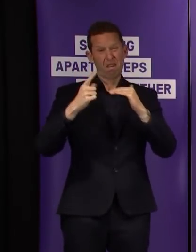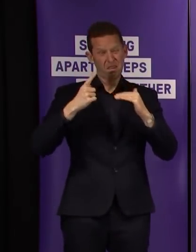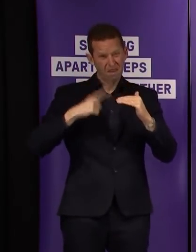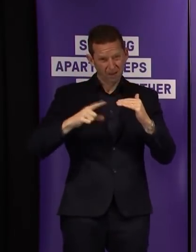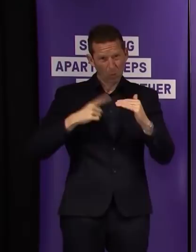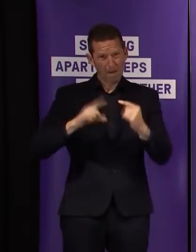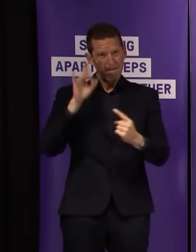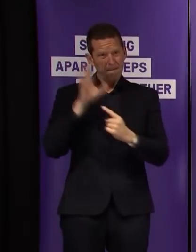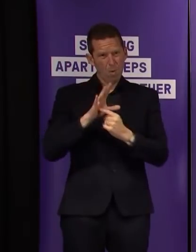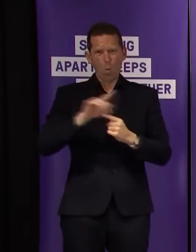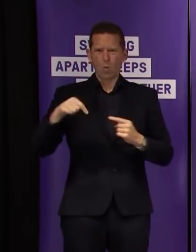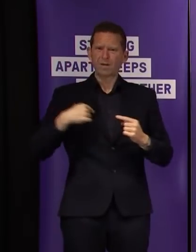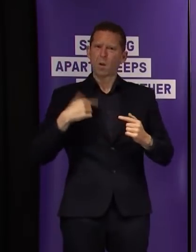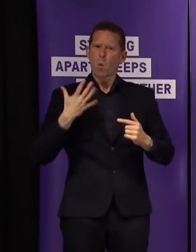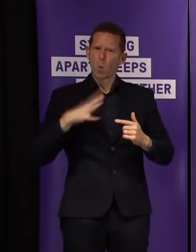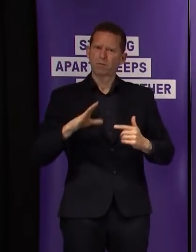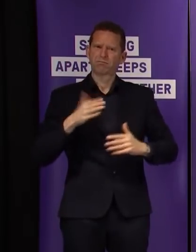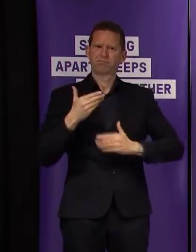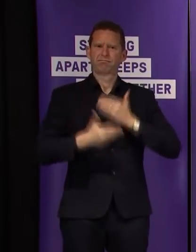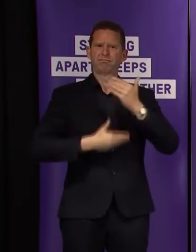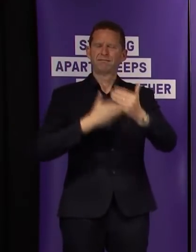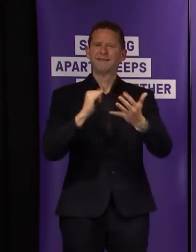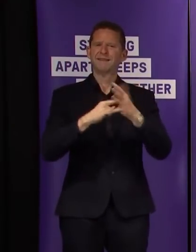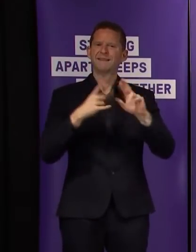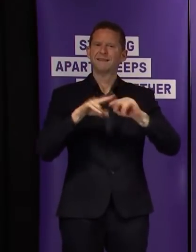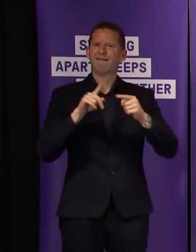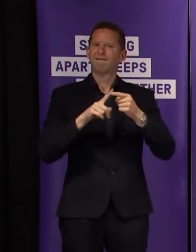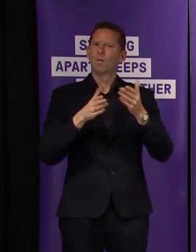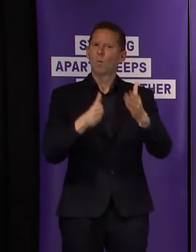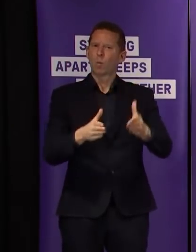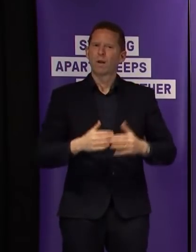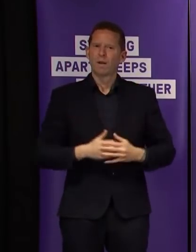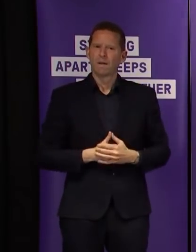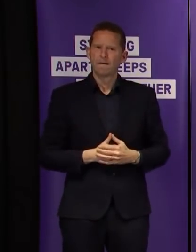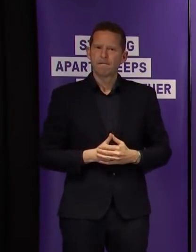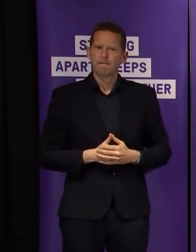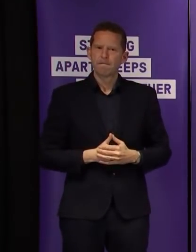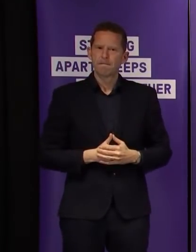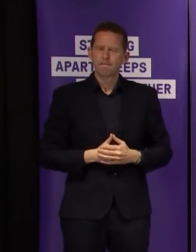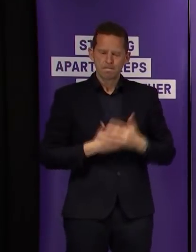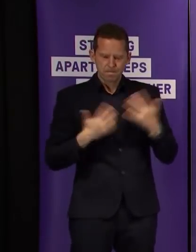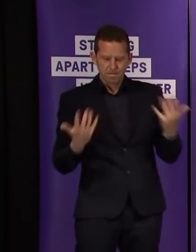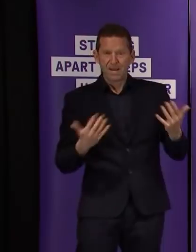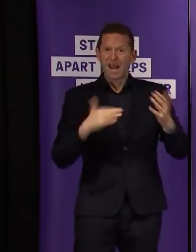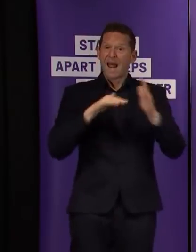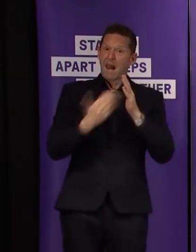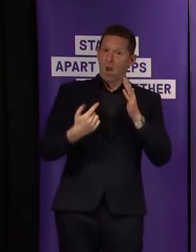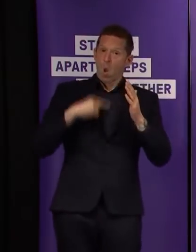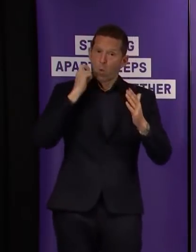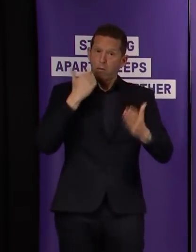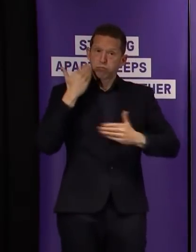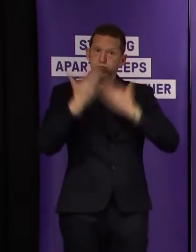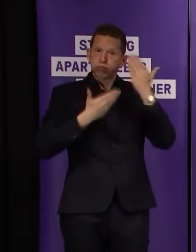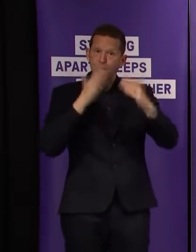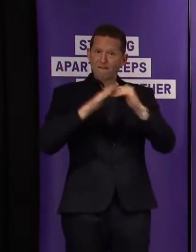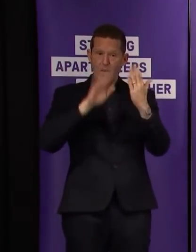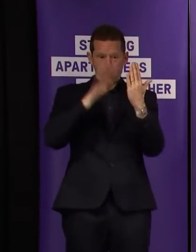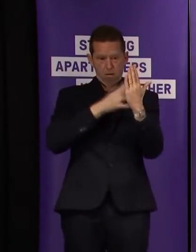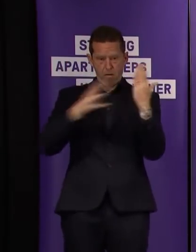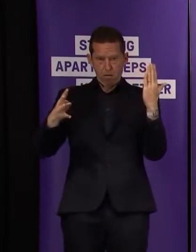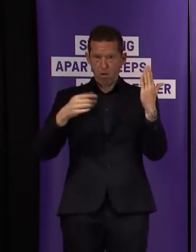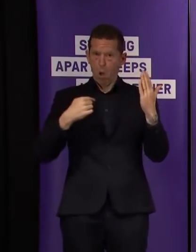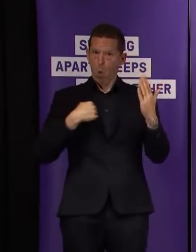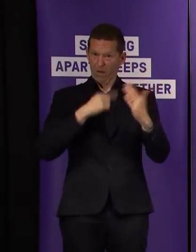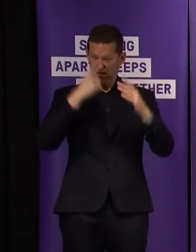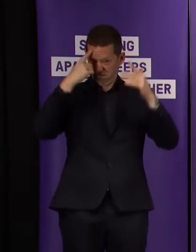this in a safe and steady way. I want to take you now through each of those steps, those safe and